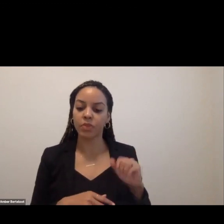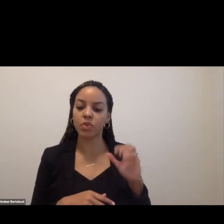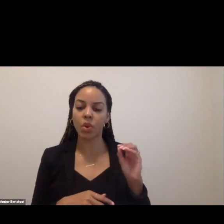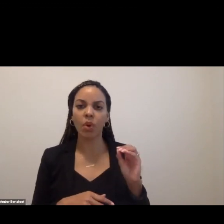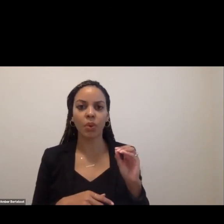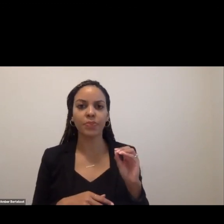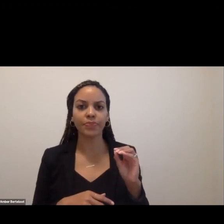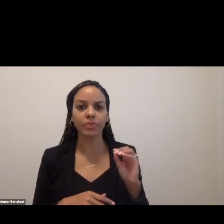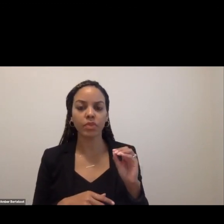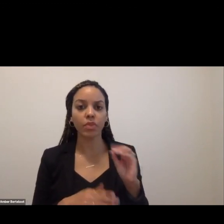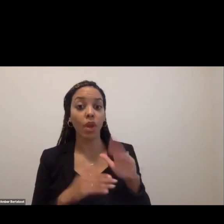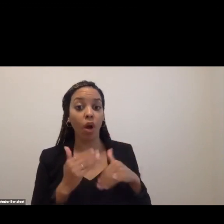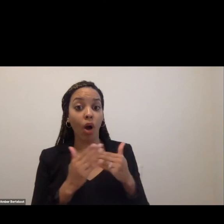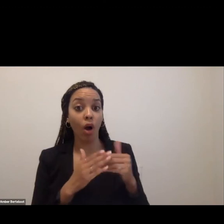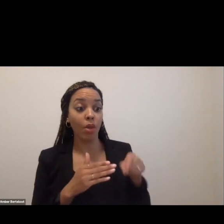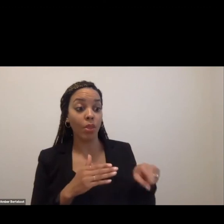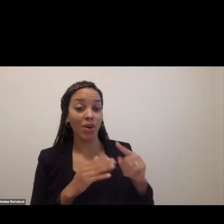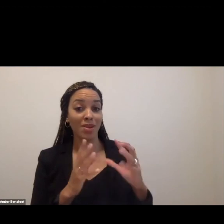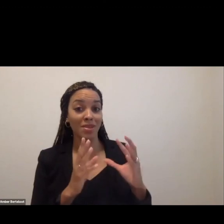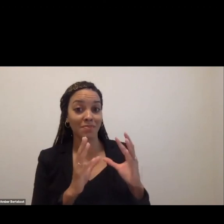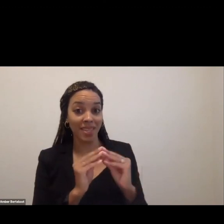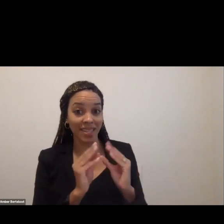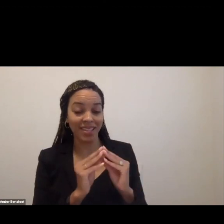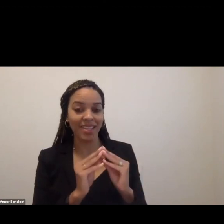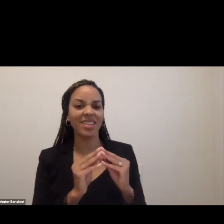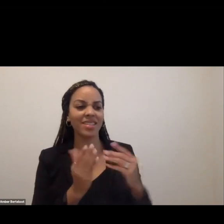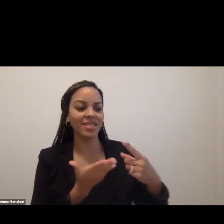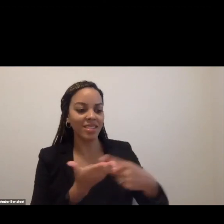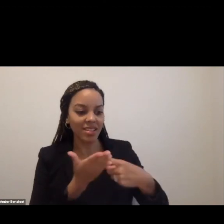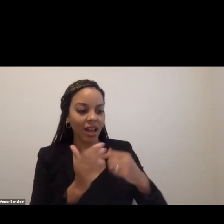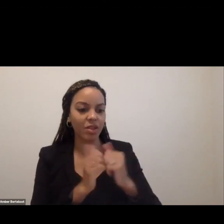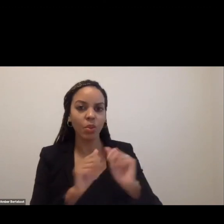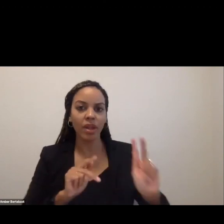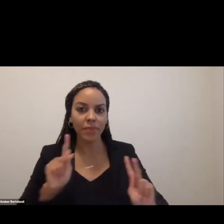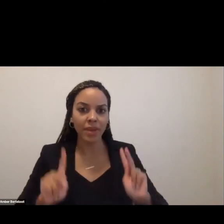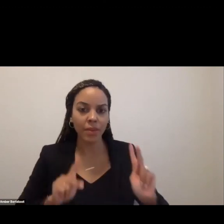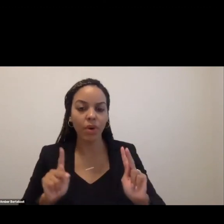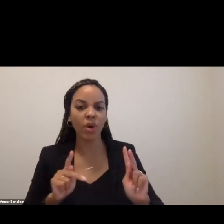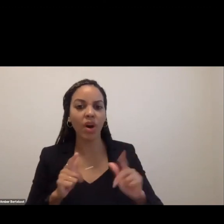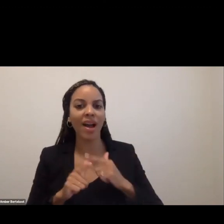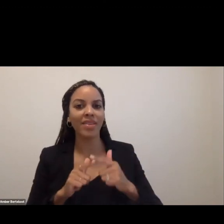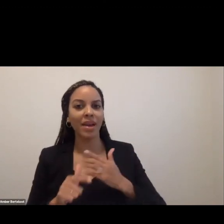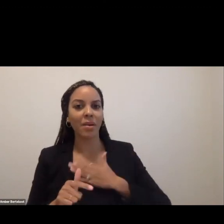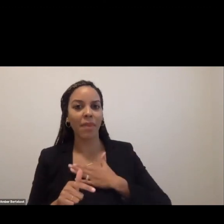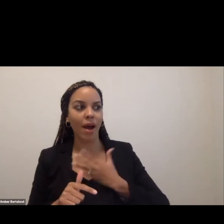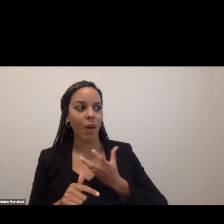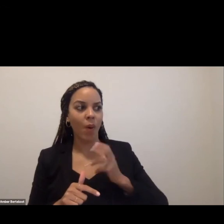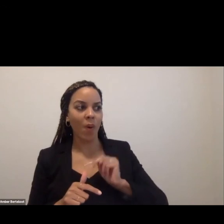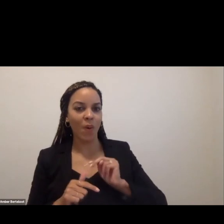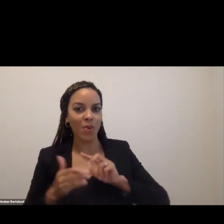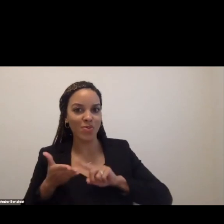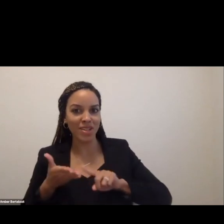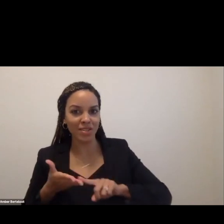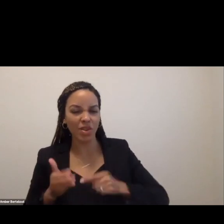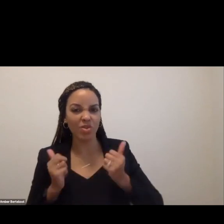All these meeting and discussing with people, and then my own research trying to go